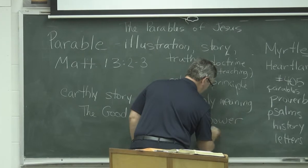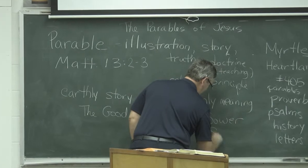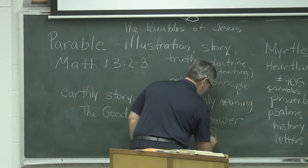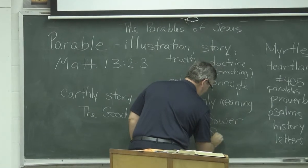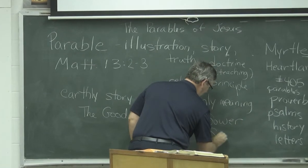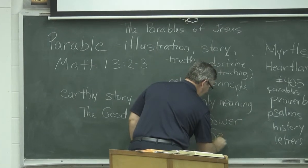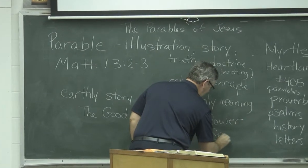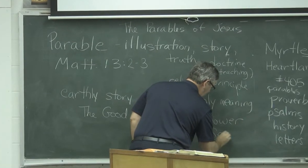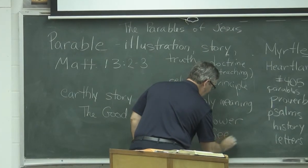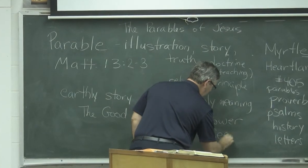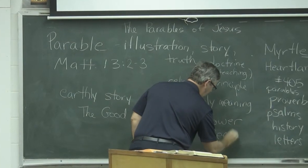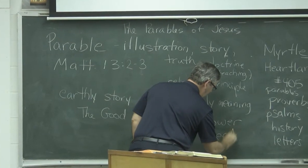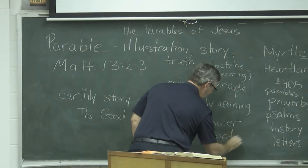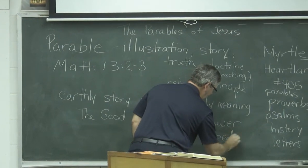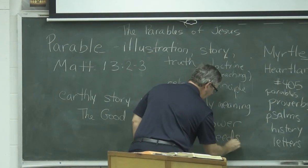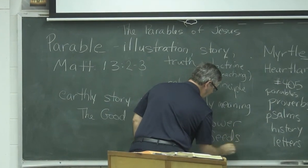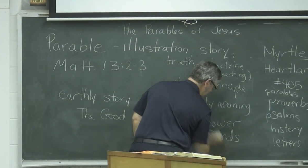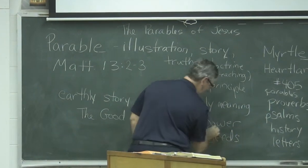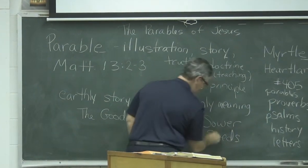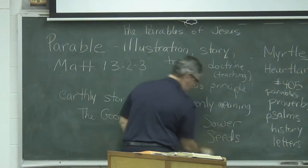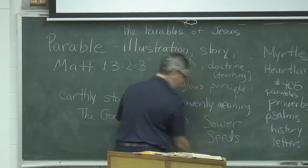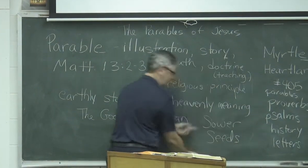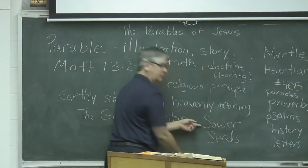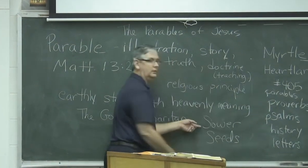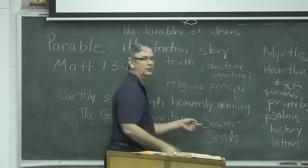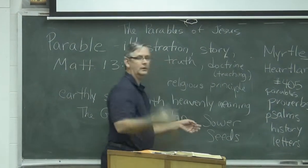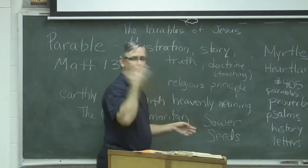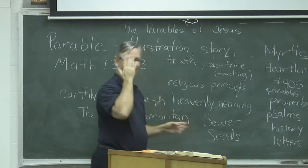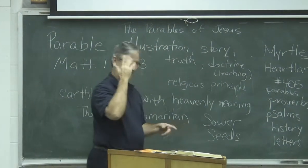is sower and seeds.